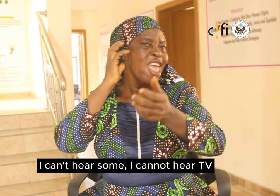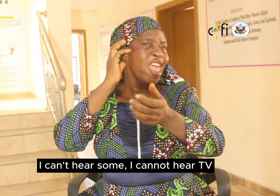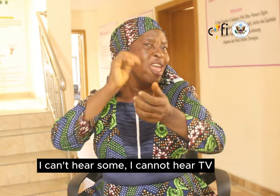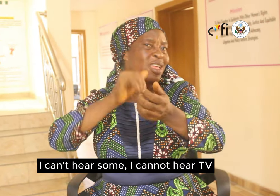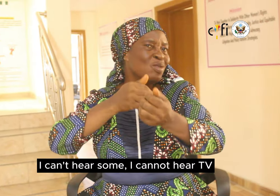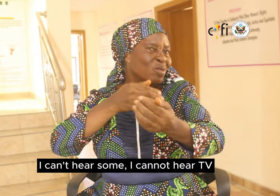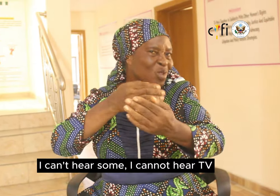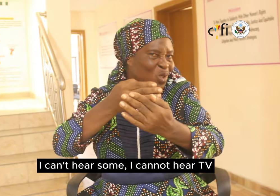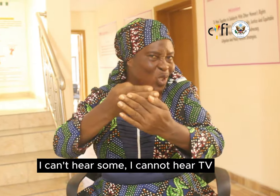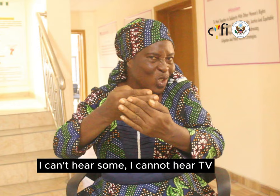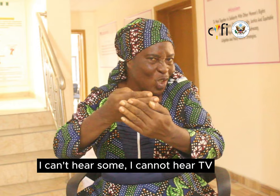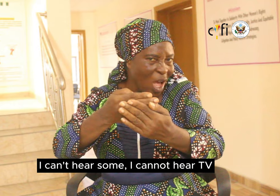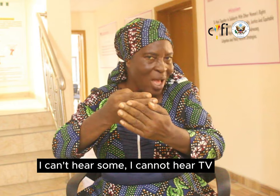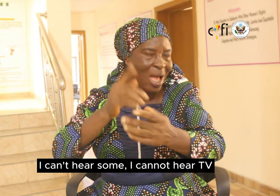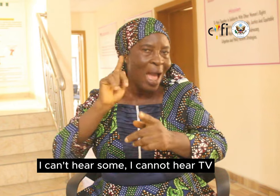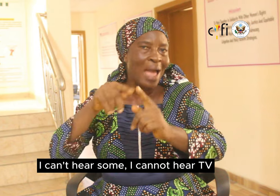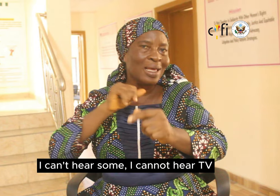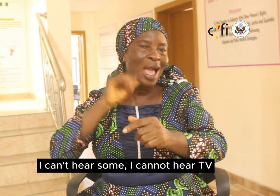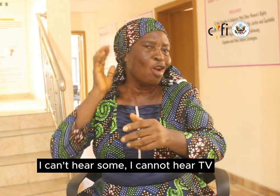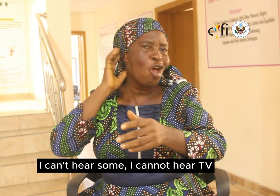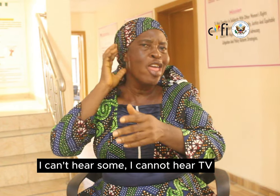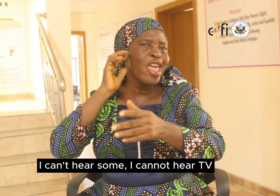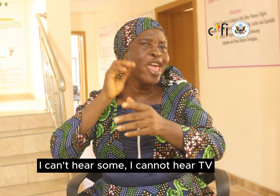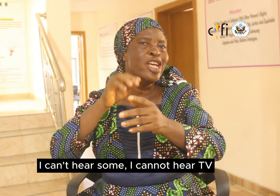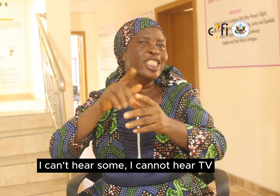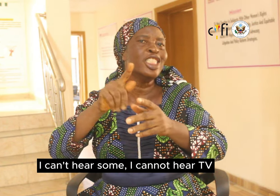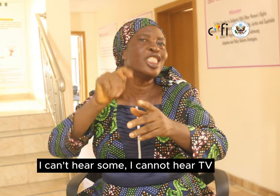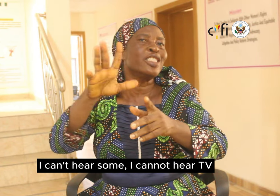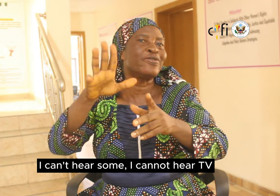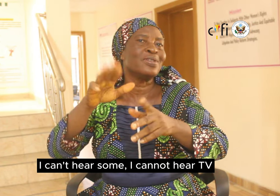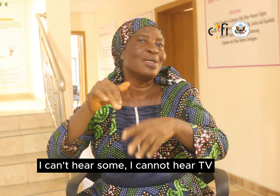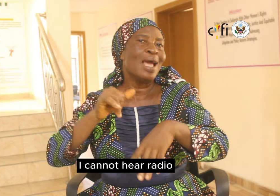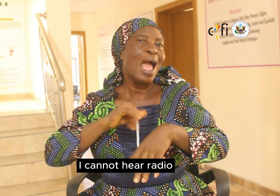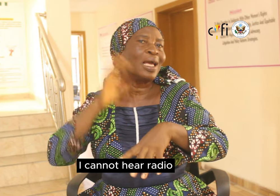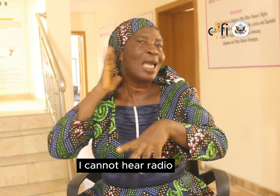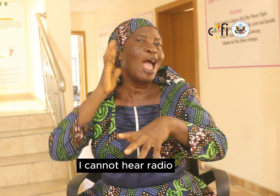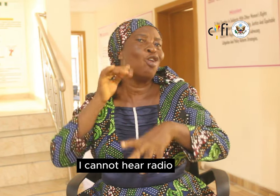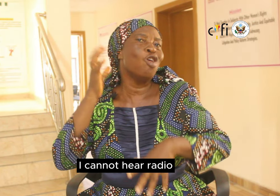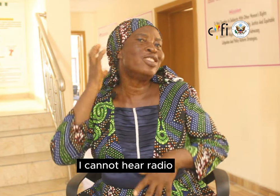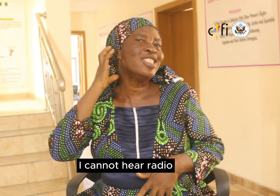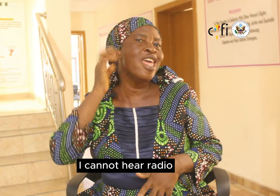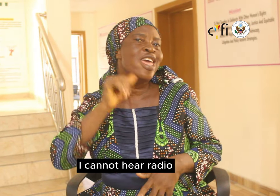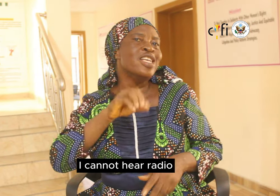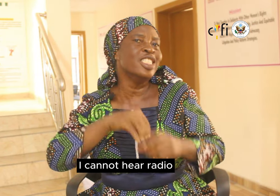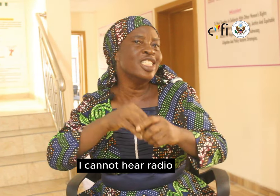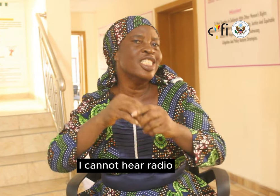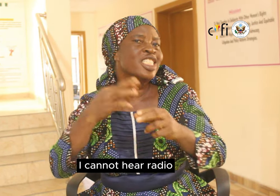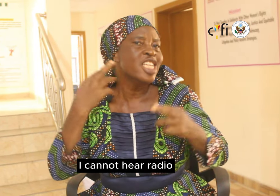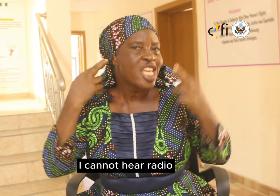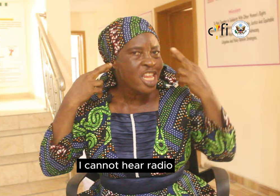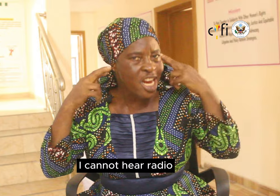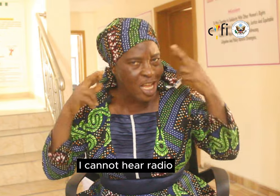hear. So I cannot hear this. I cannot hear